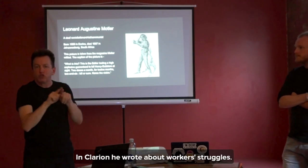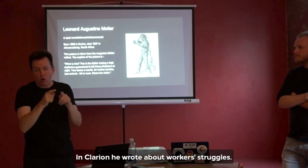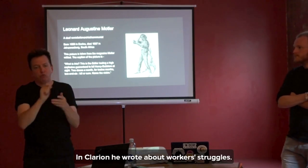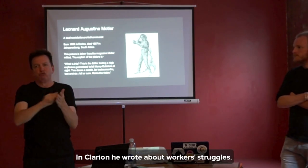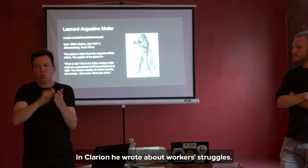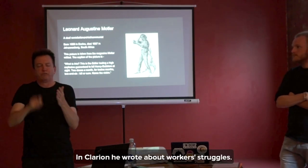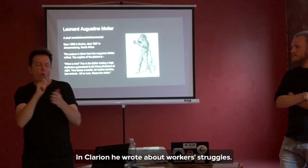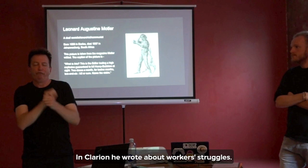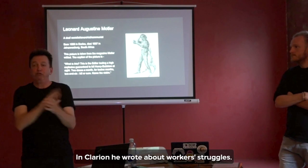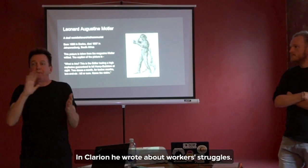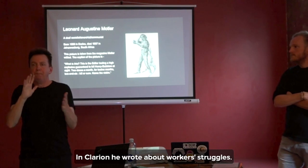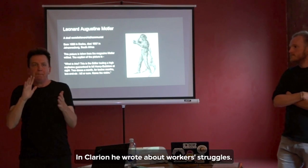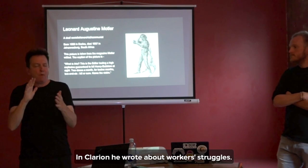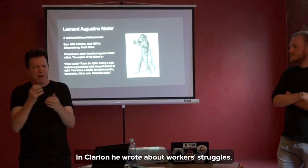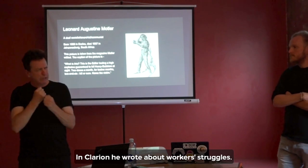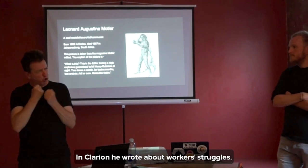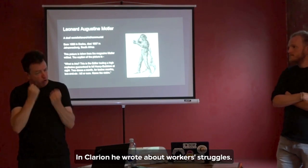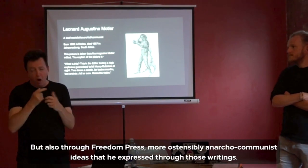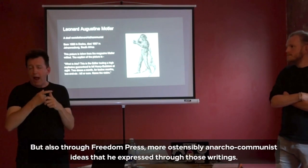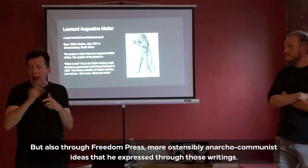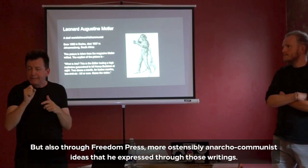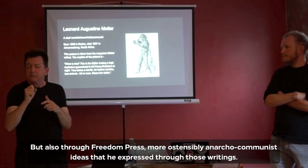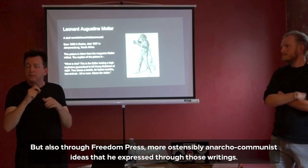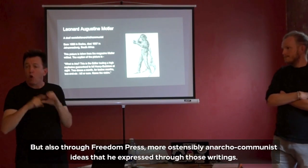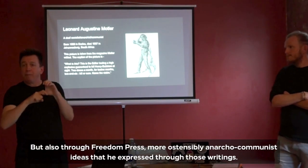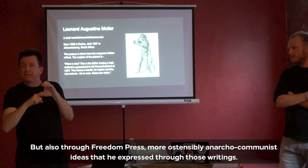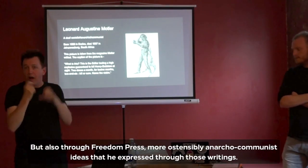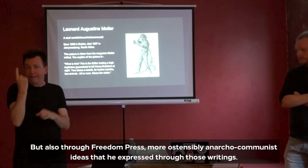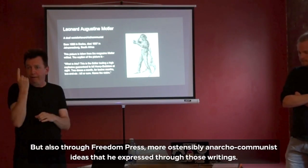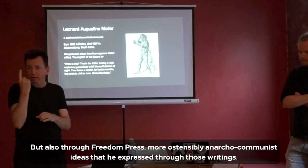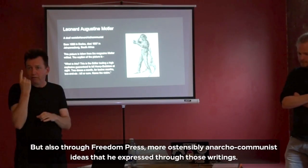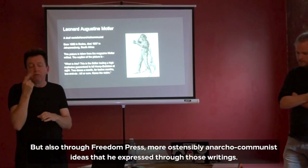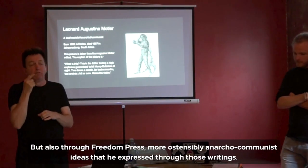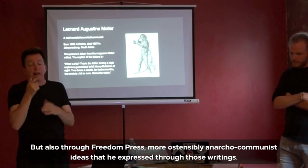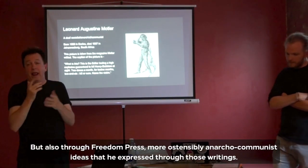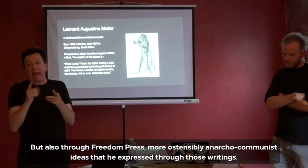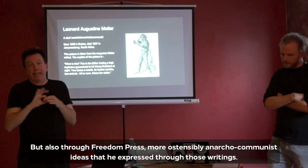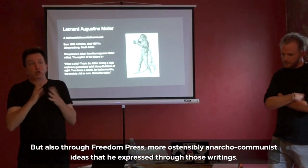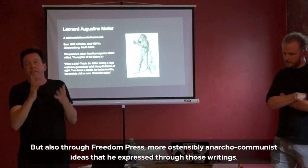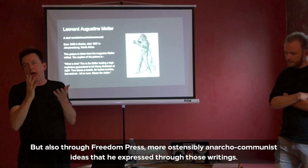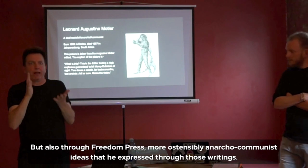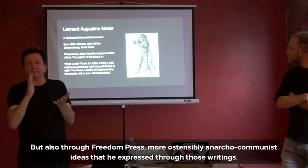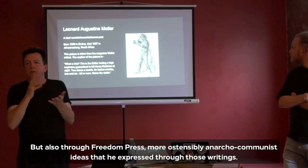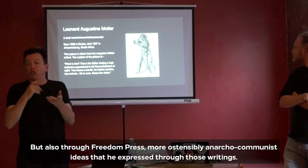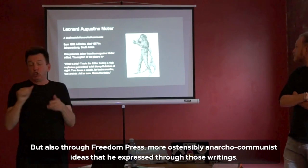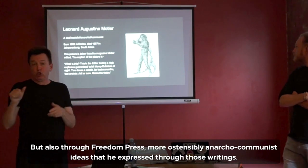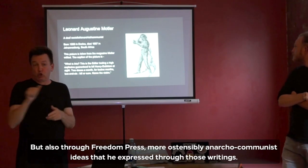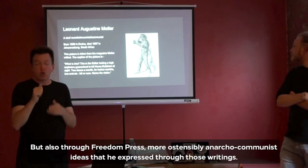Well, in Clarion he wrote about workers' struggles, but also through Freedom Press, more ostensibly anarcho-communist ideas that he expressed through